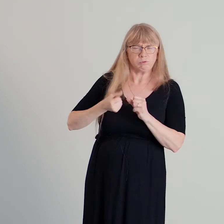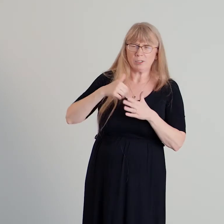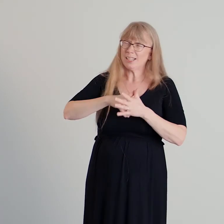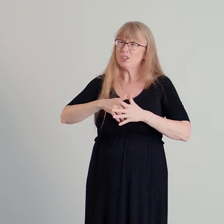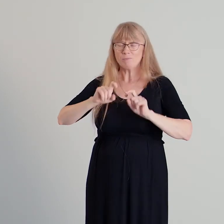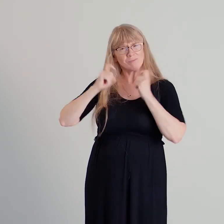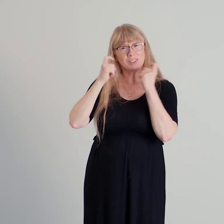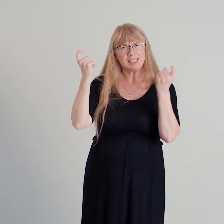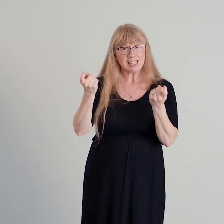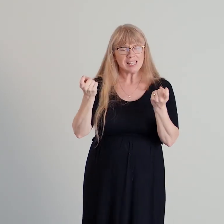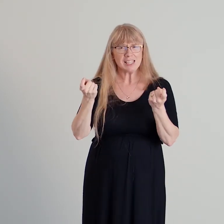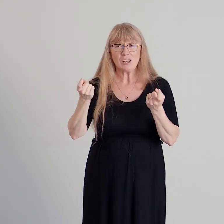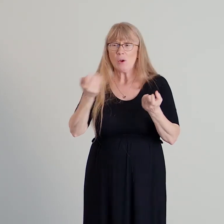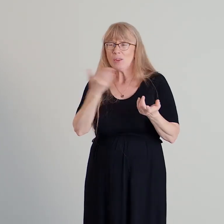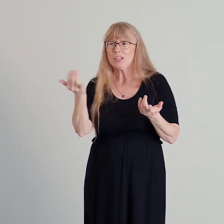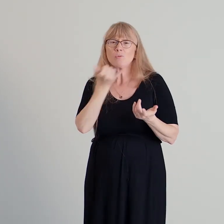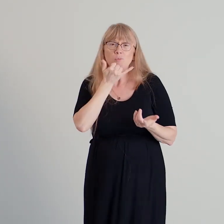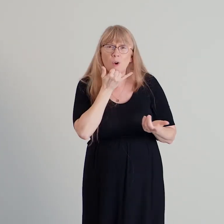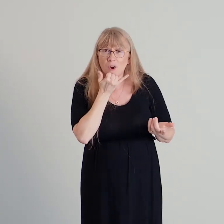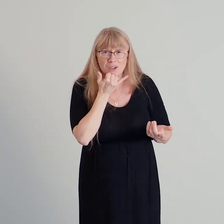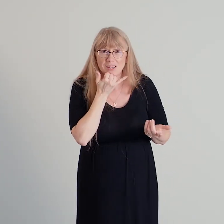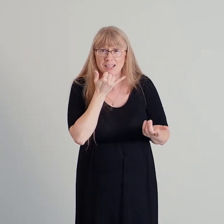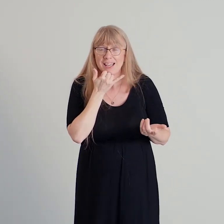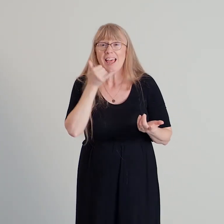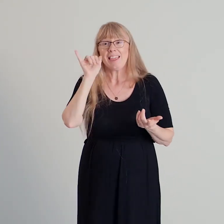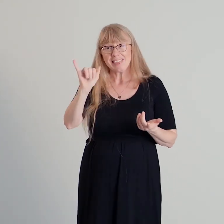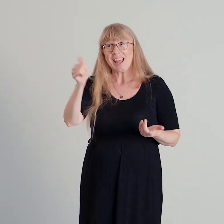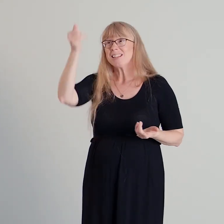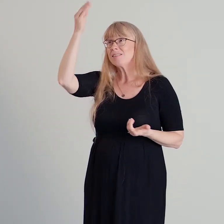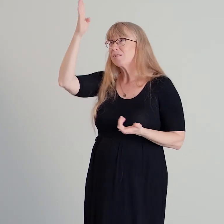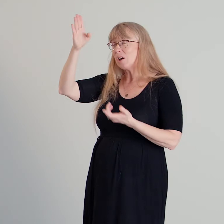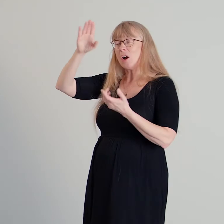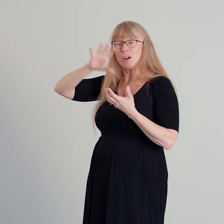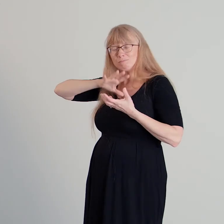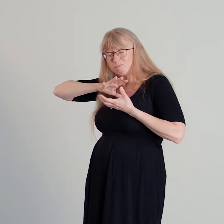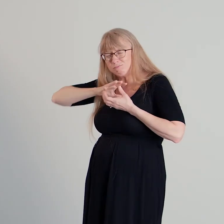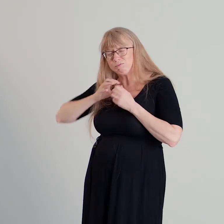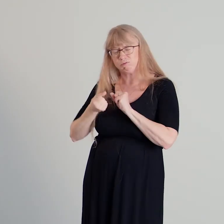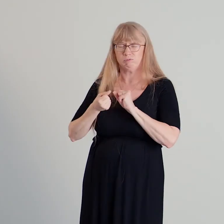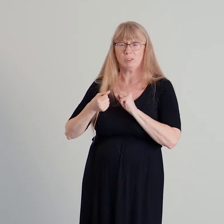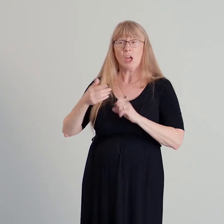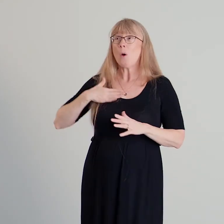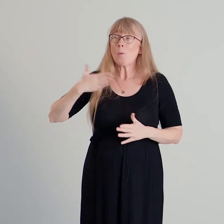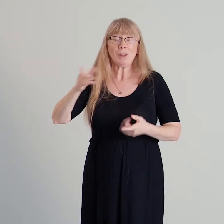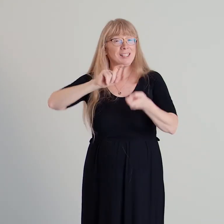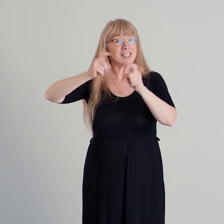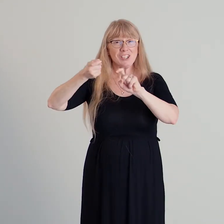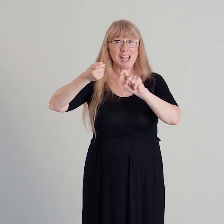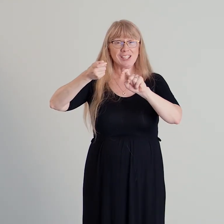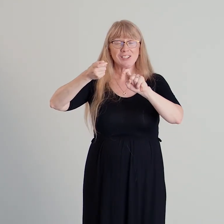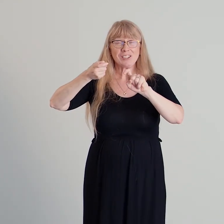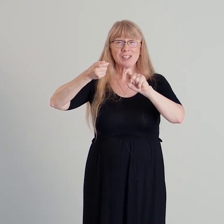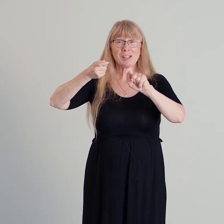a grief in the things that we do wrong, that's a godly kind of grief, one that's willing to change, to